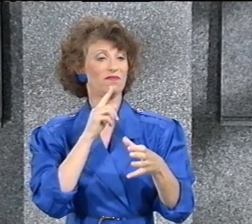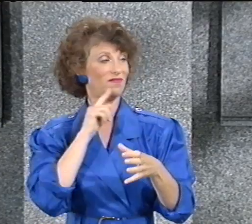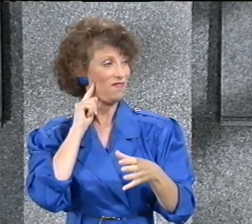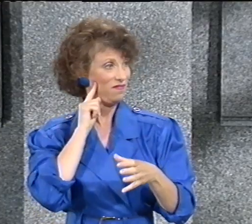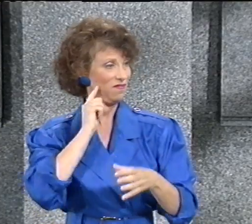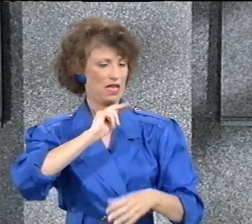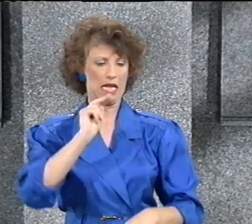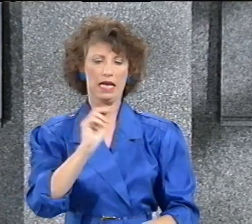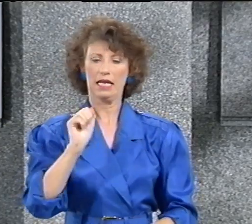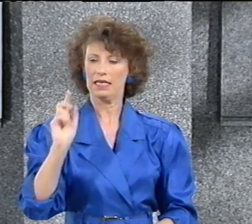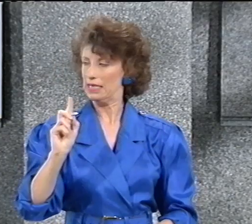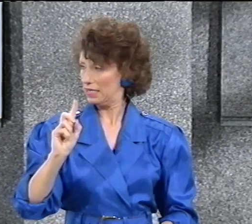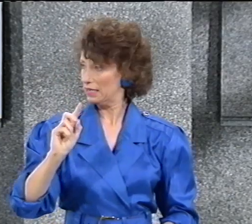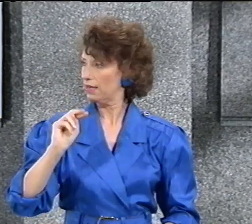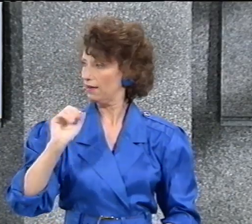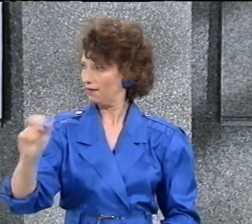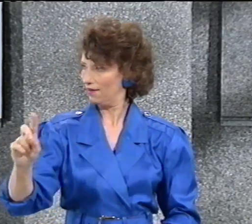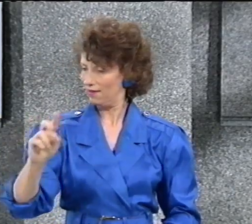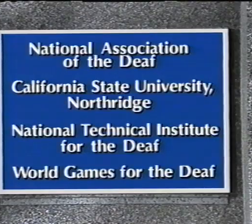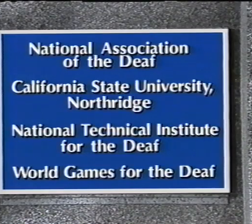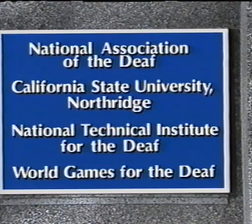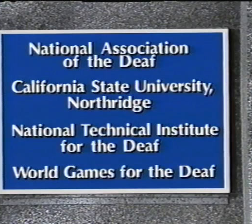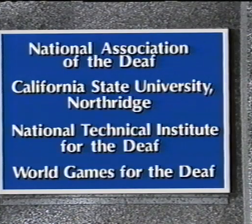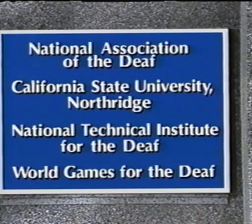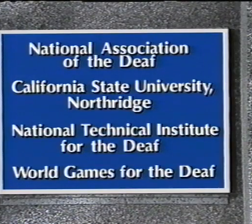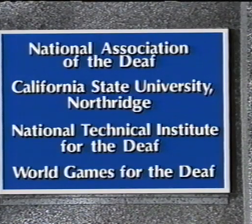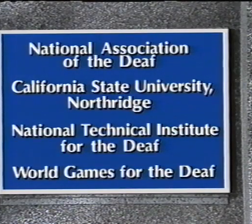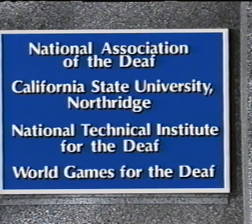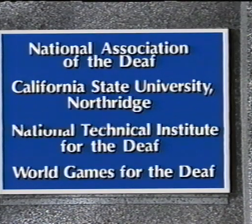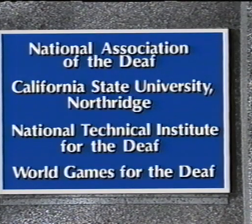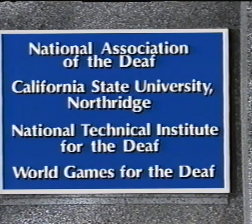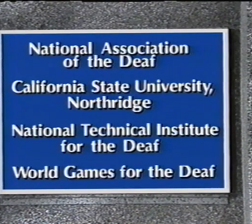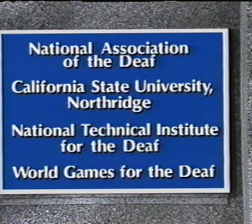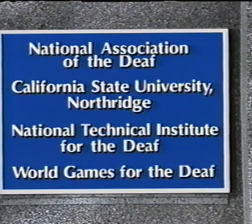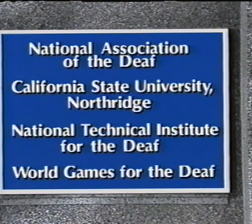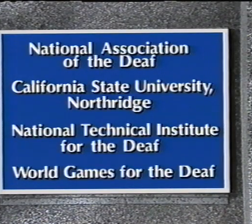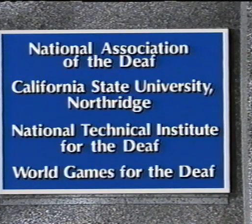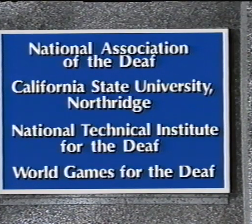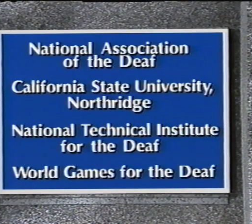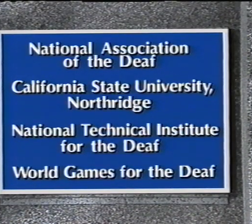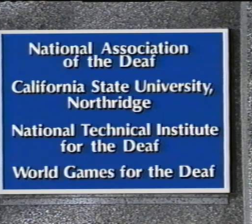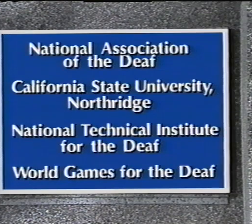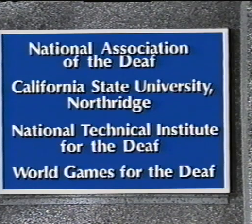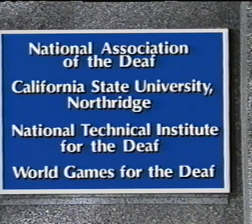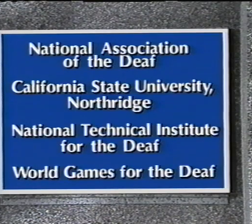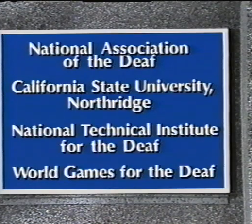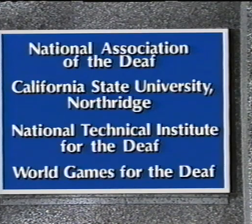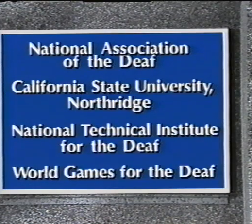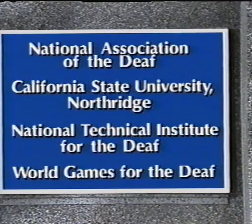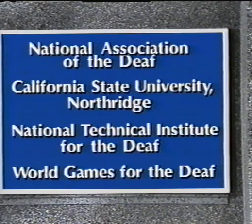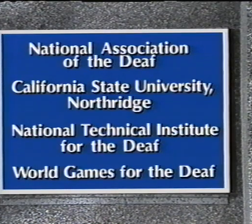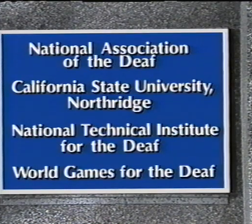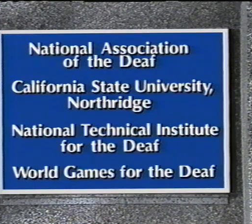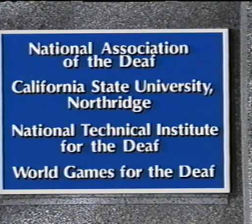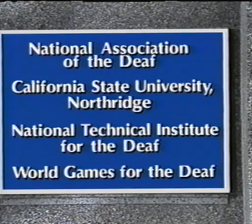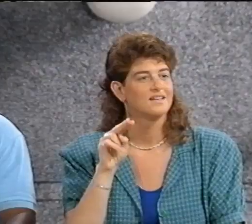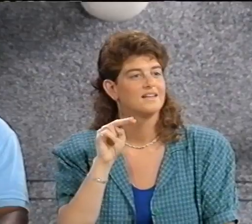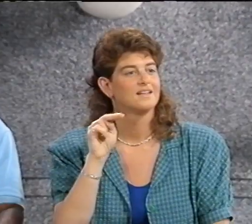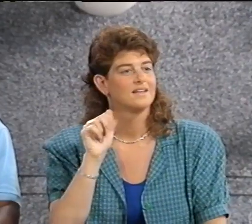Many acronyms are spelled as loan signs. Organizations such as these are represented by loan